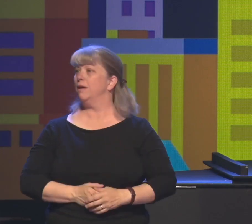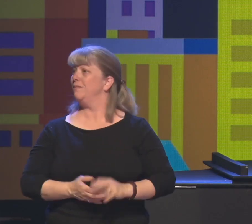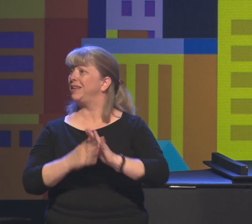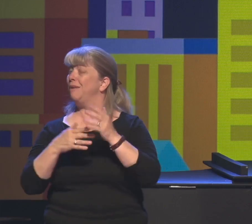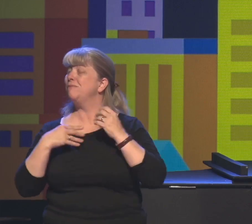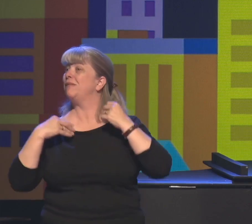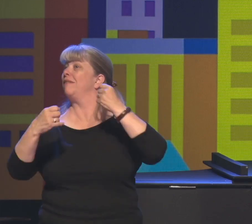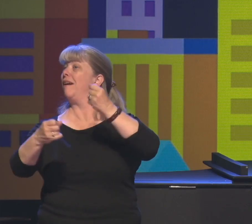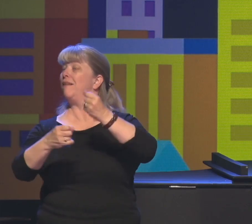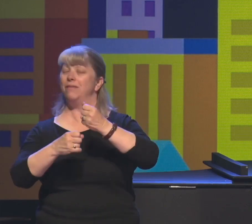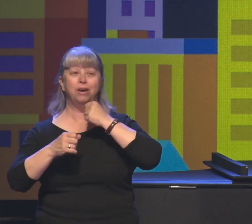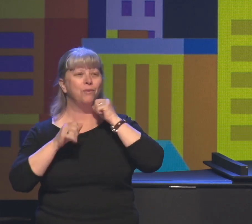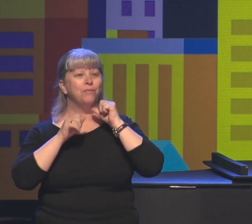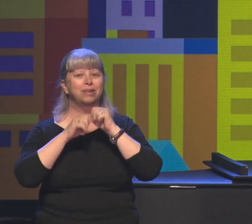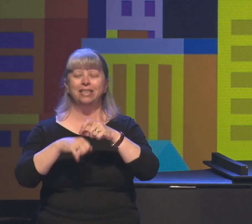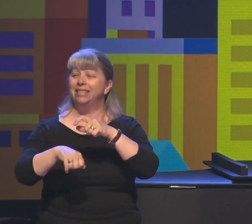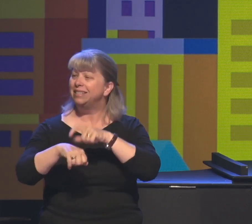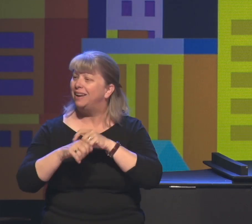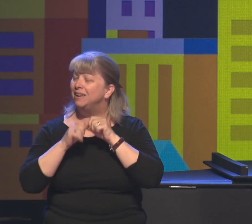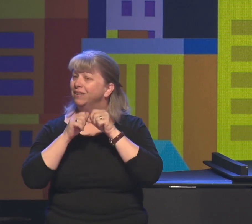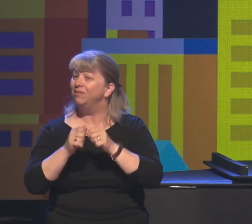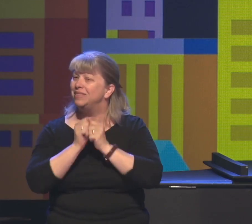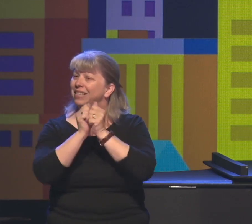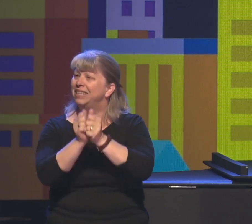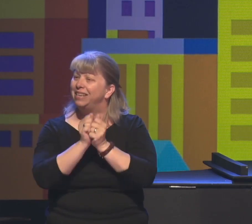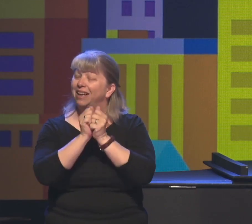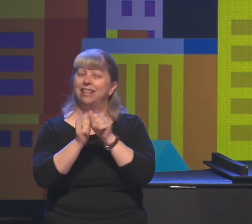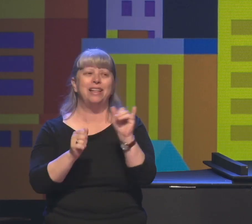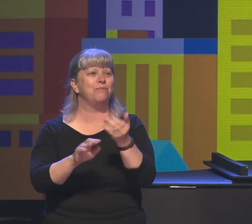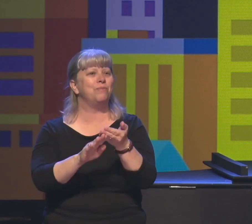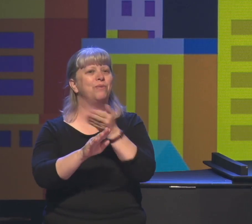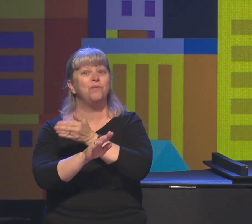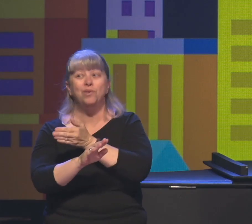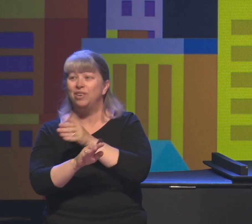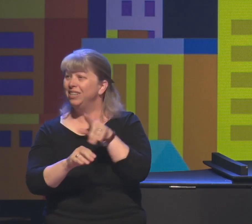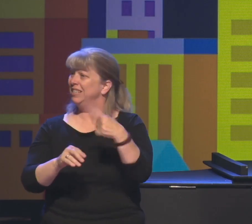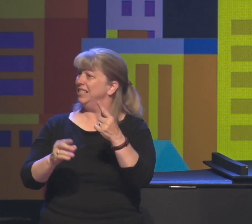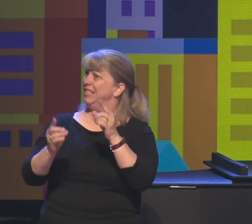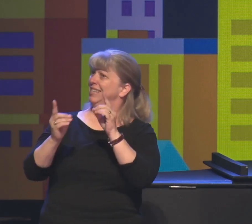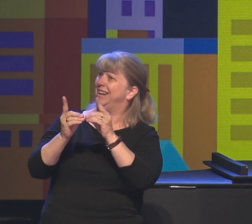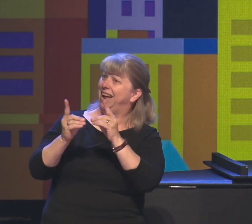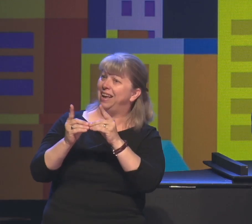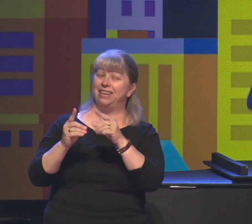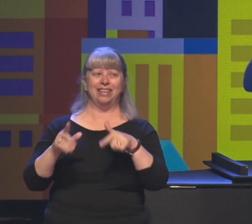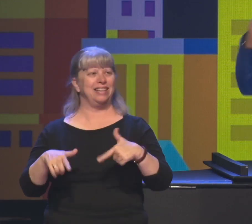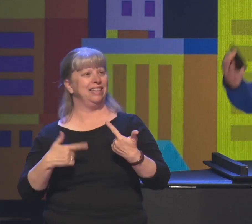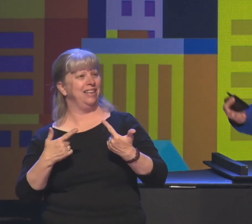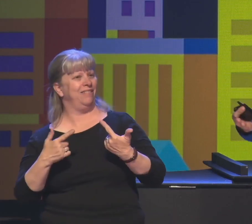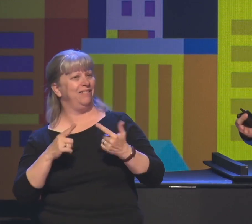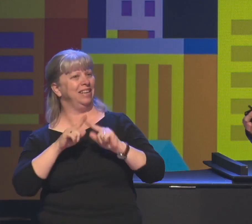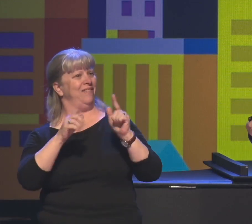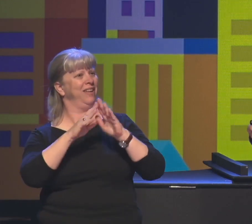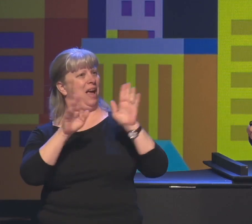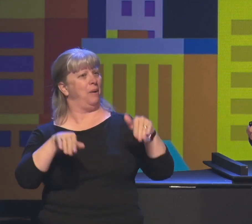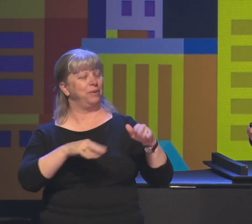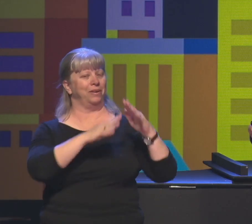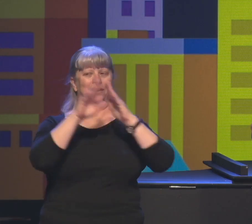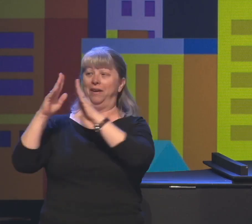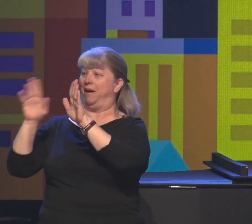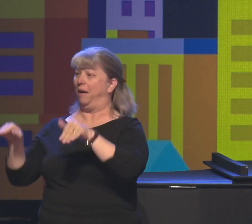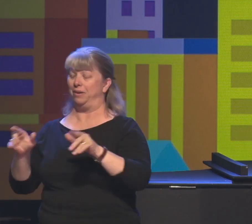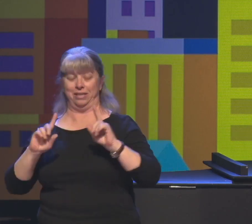confident, right? We don't spend time like we might have before when we were just dating and we were living in different households. You know what I